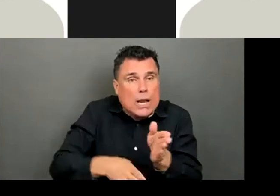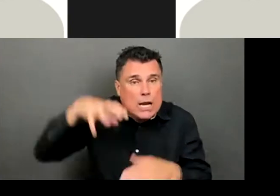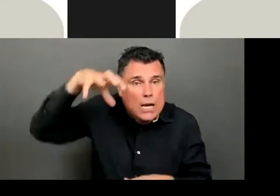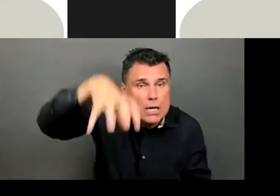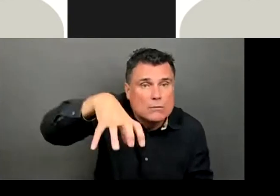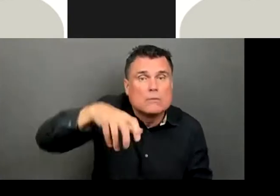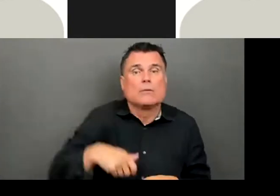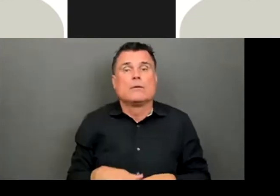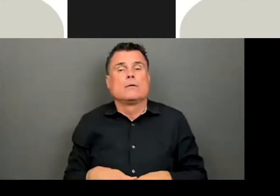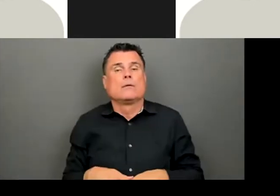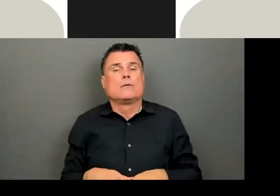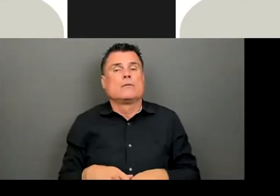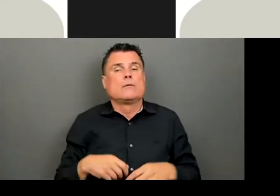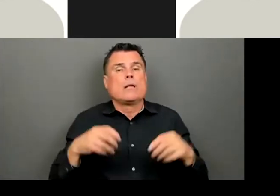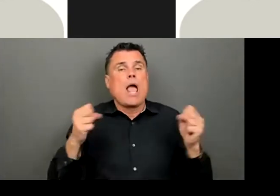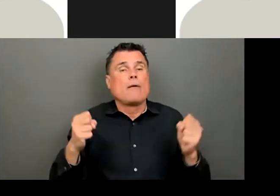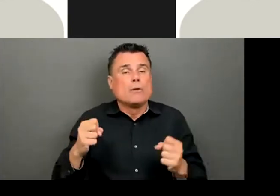GPS doesn't work